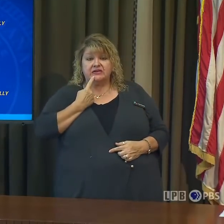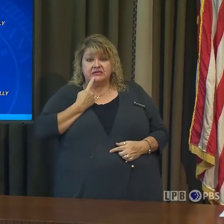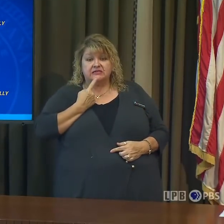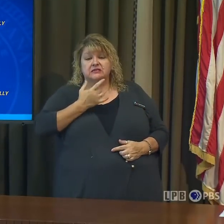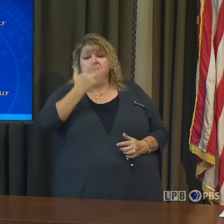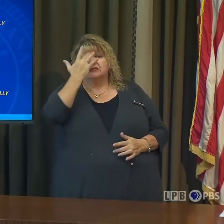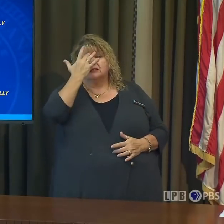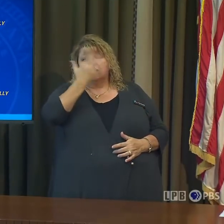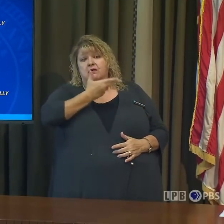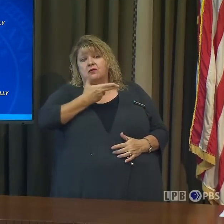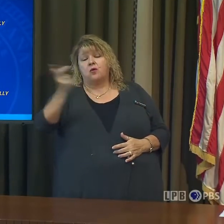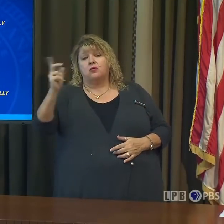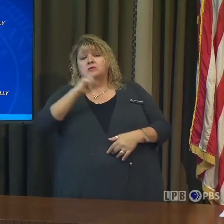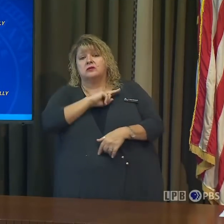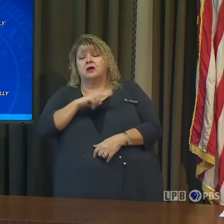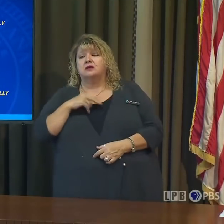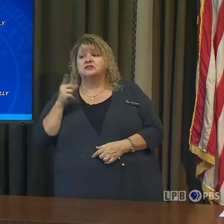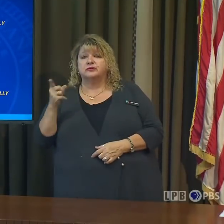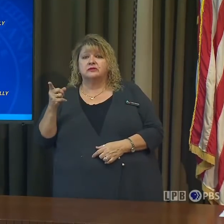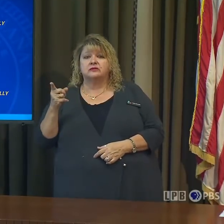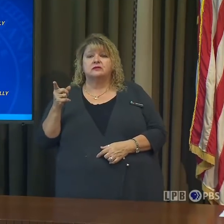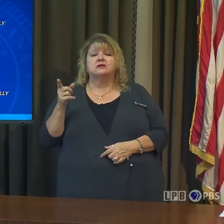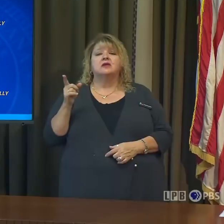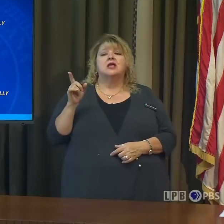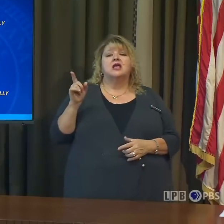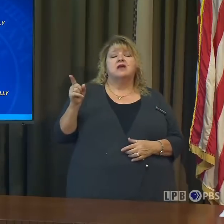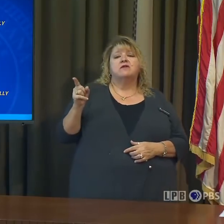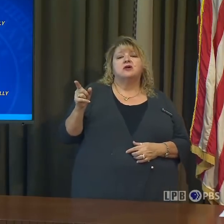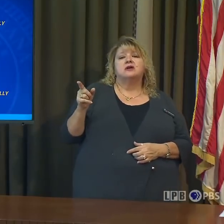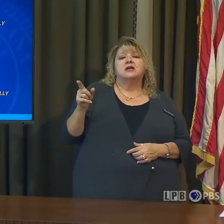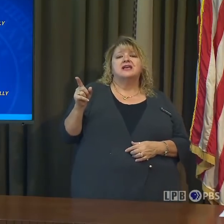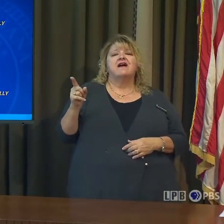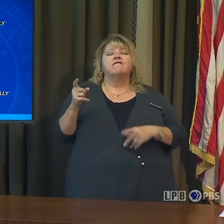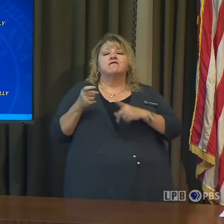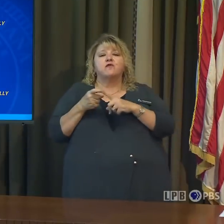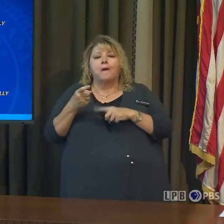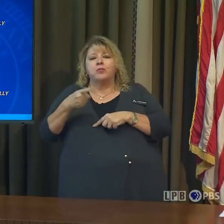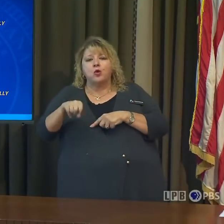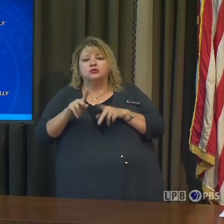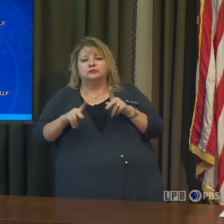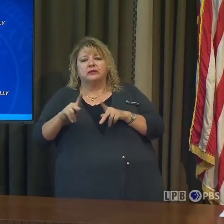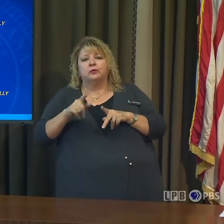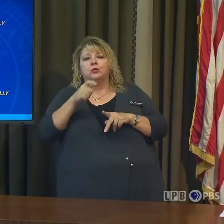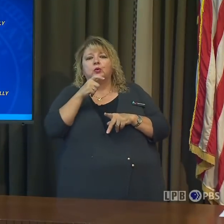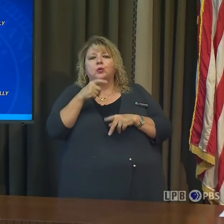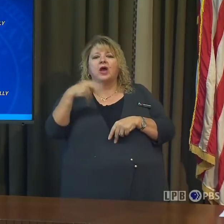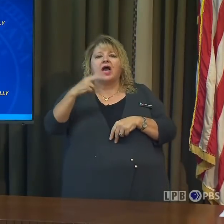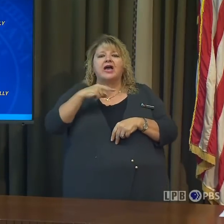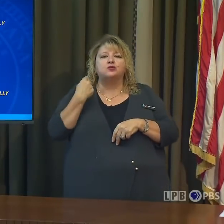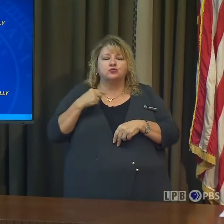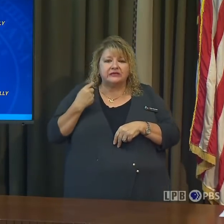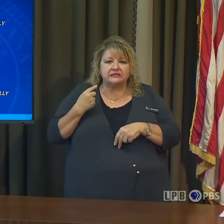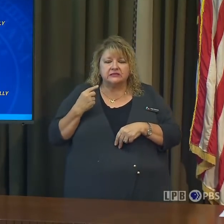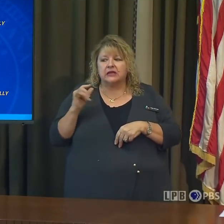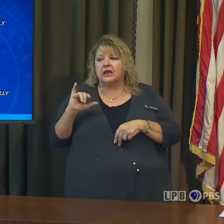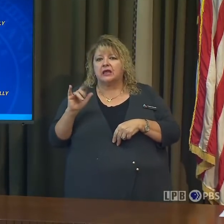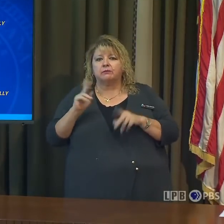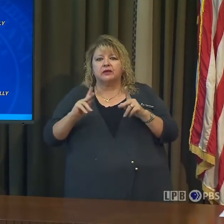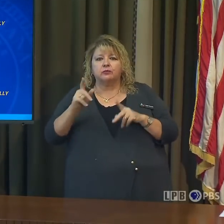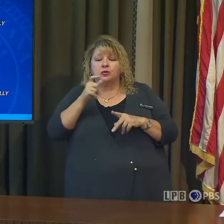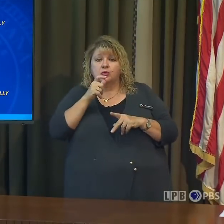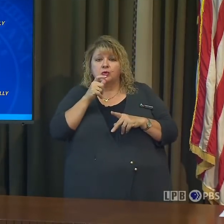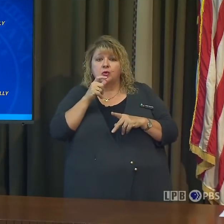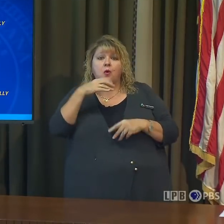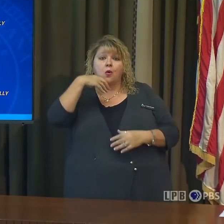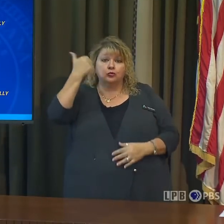not in an individual that is at increased risk for complications themselves, such as people of